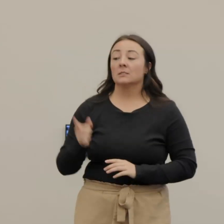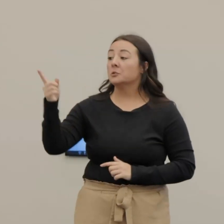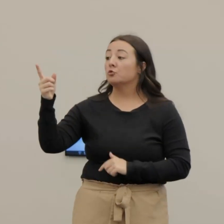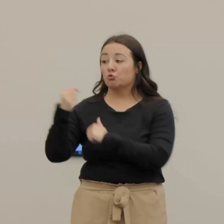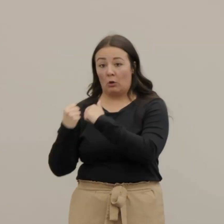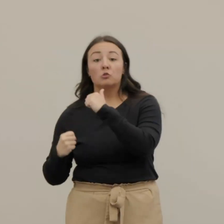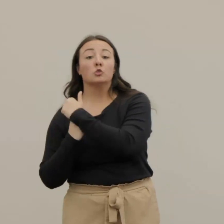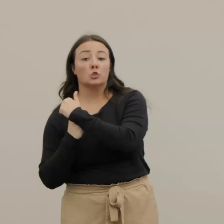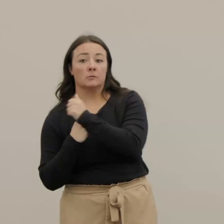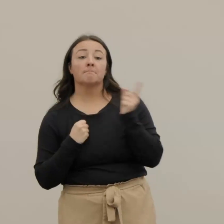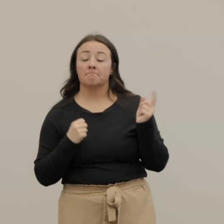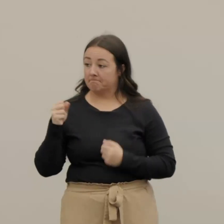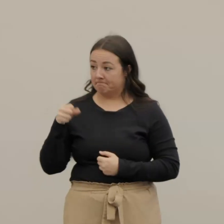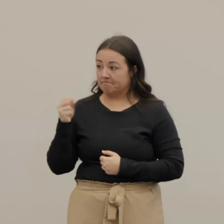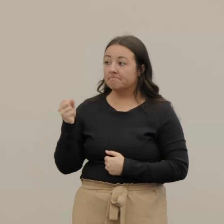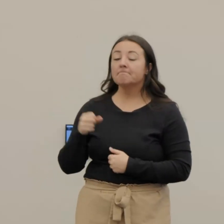Structure,